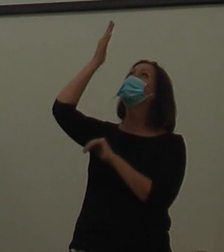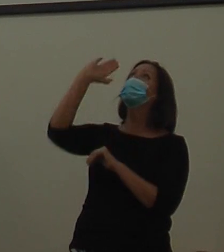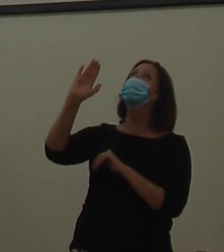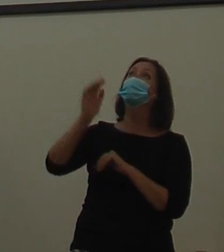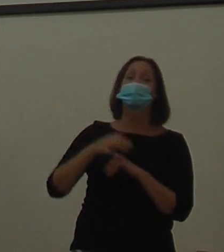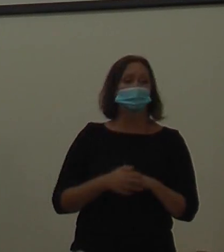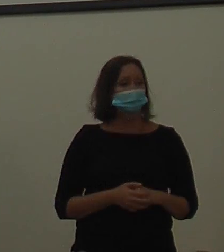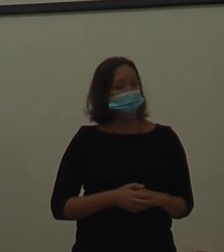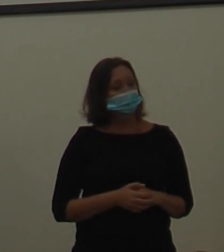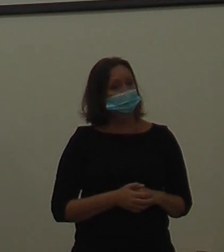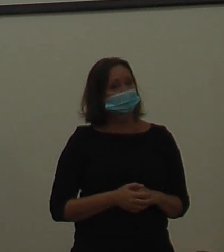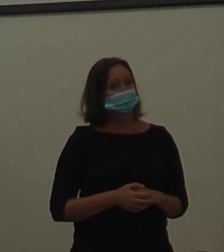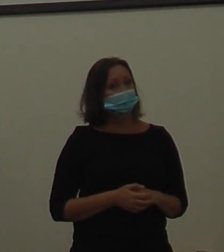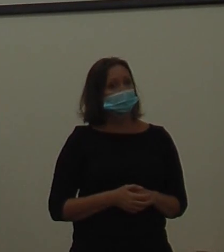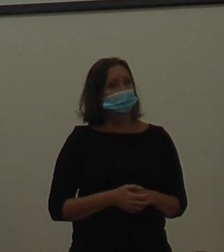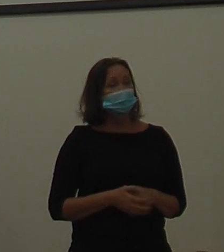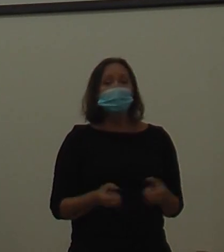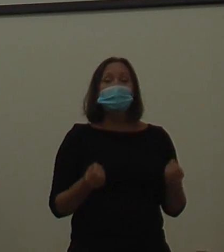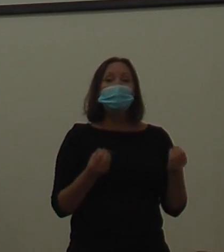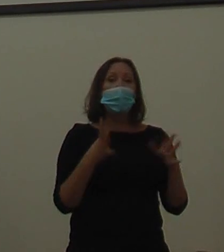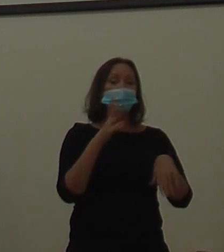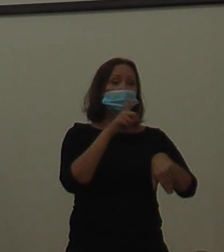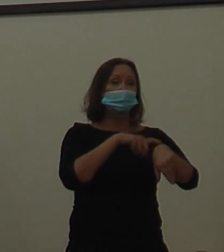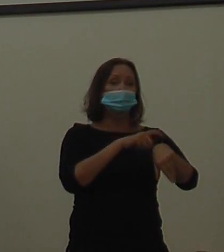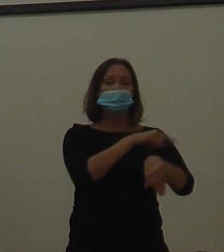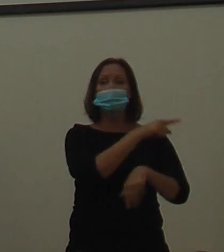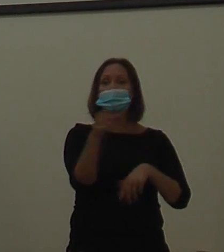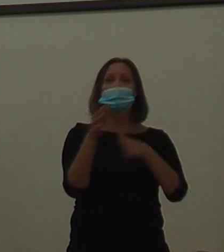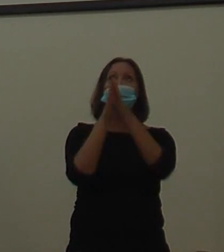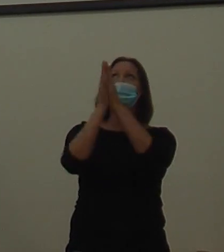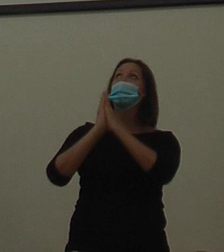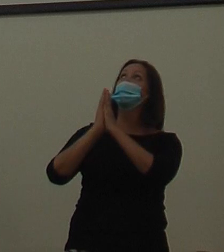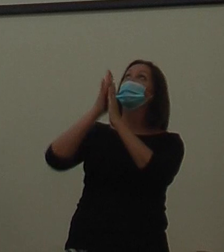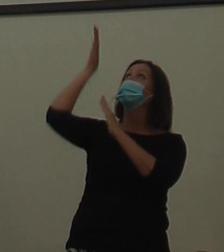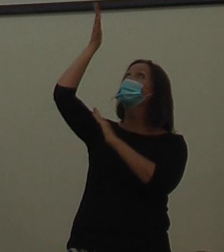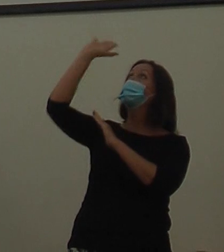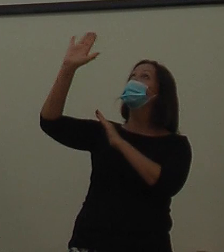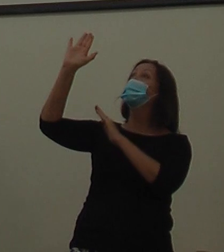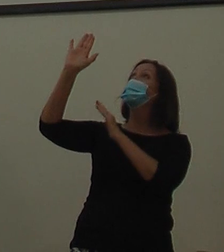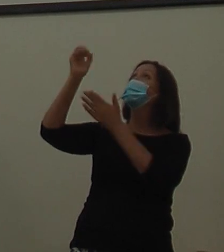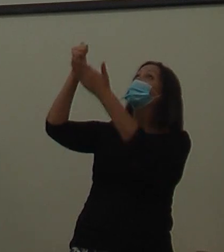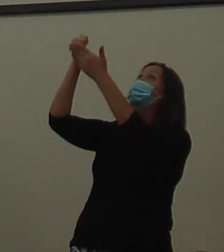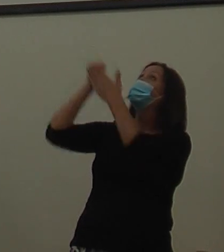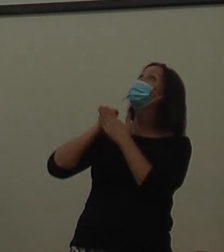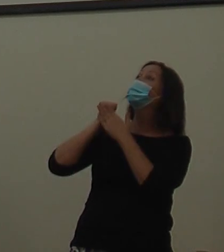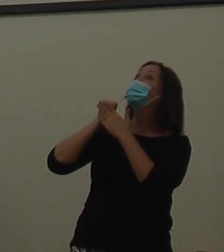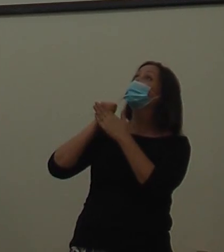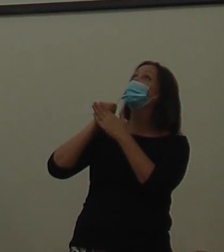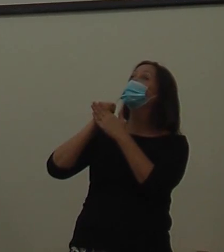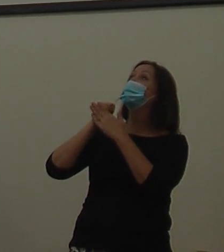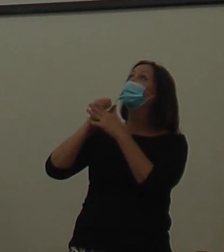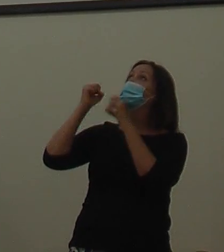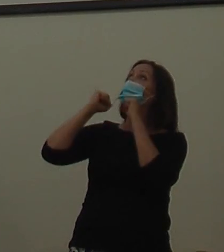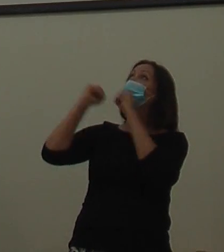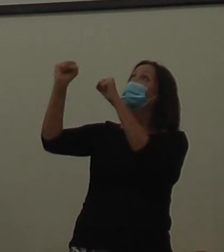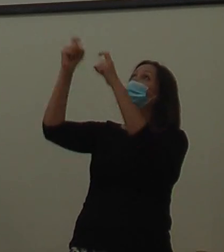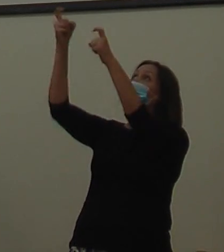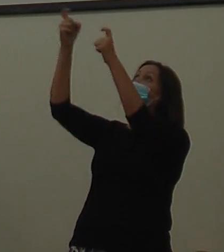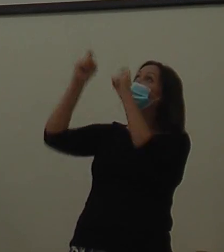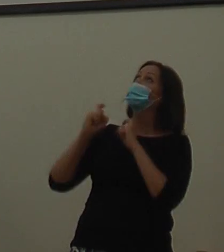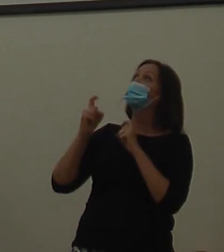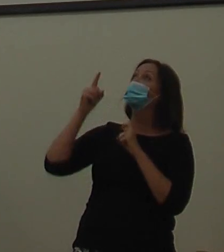How many times this past week have you called on God to help you, to strengthen you, to be with you?